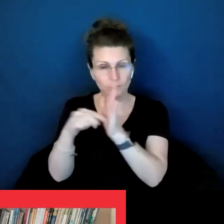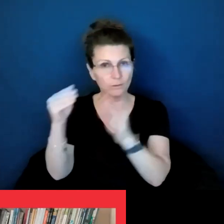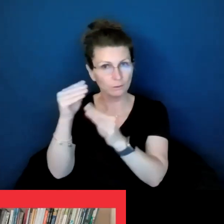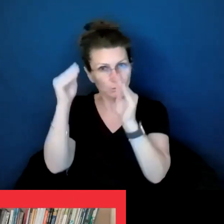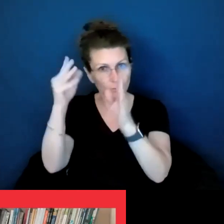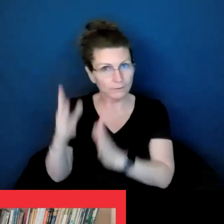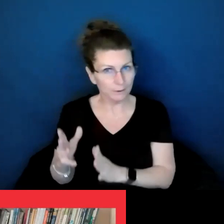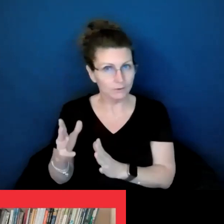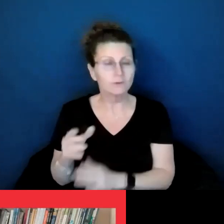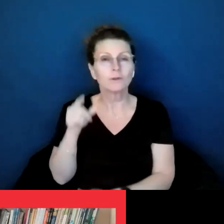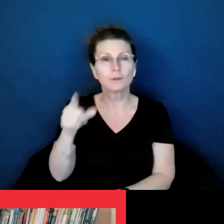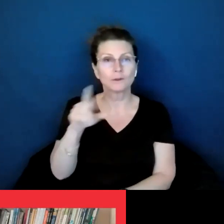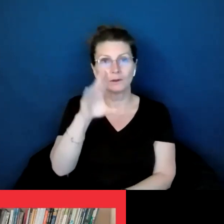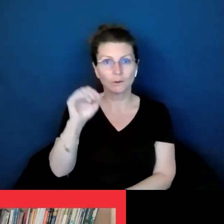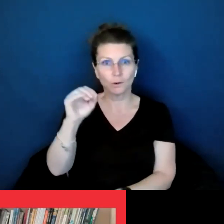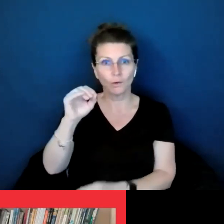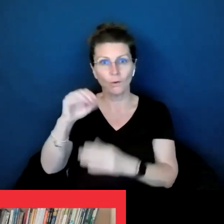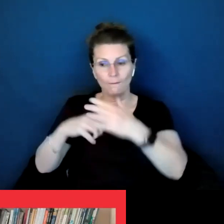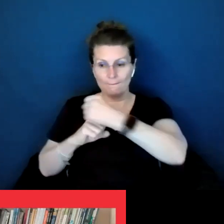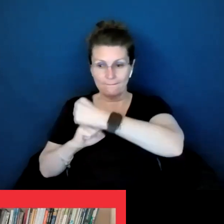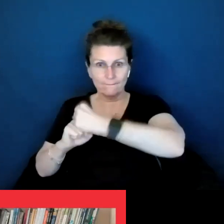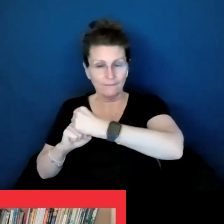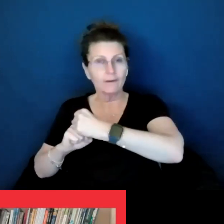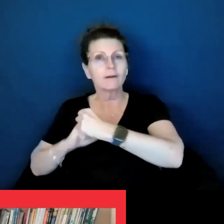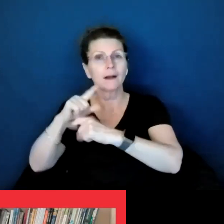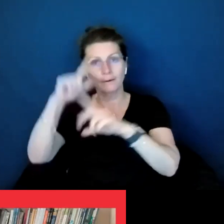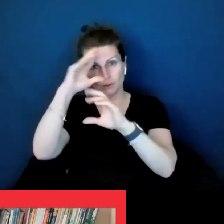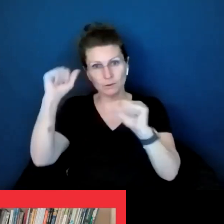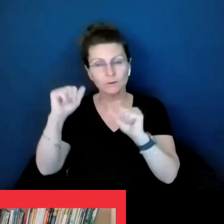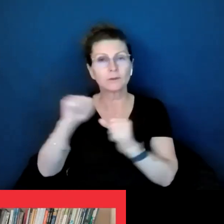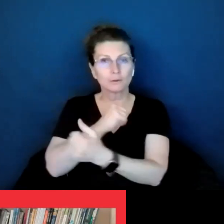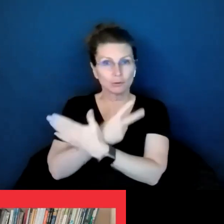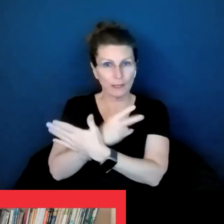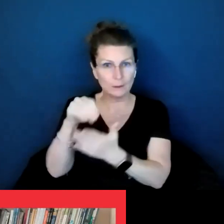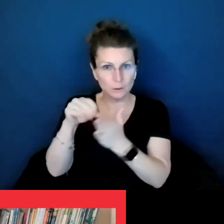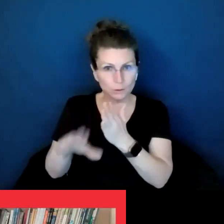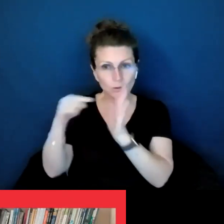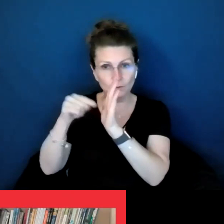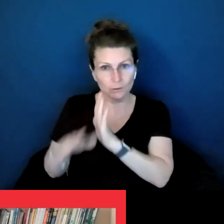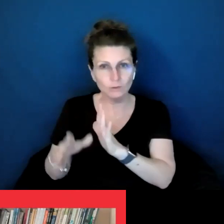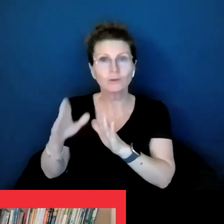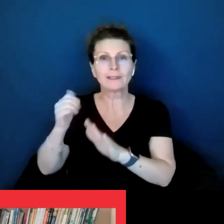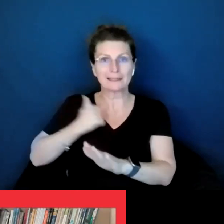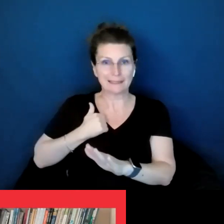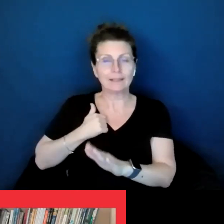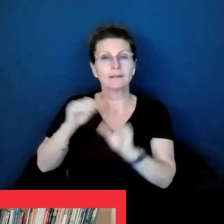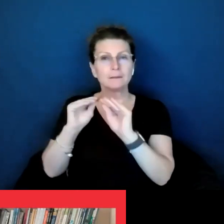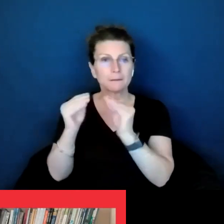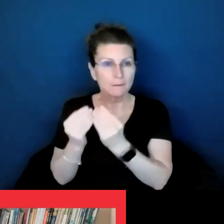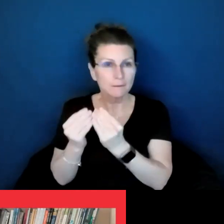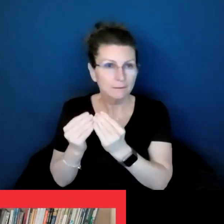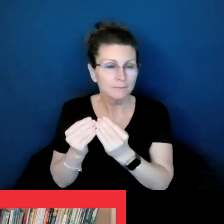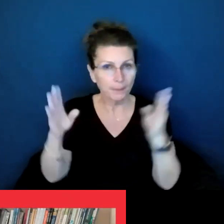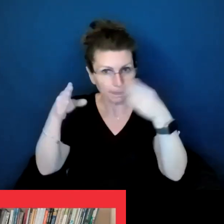co-founder of PrevNet, a network of researchers, graduate students, and national organizations focused on